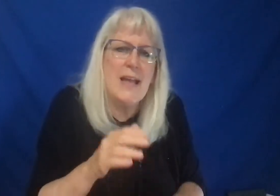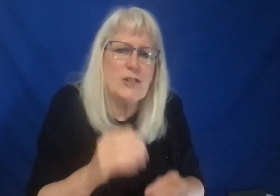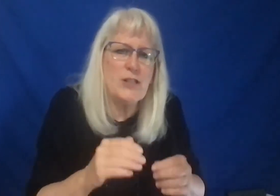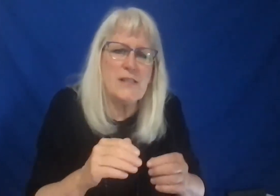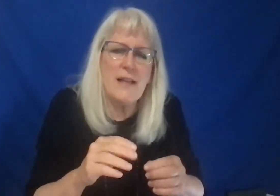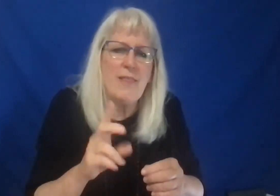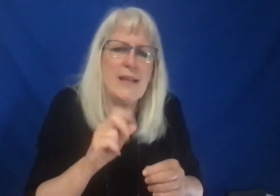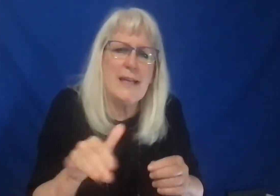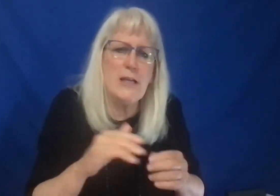it.